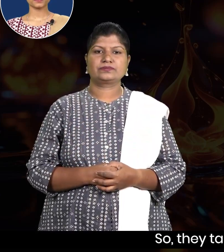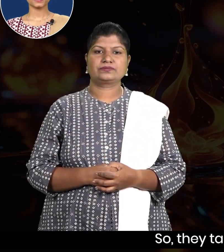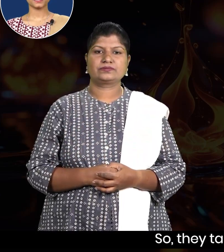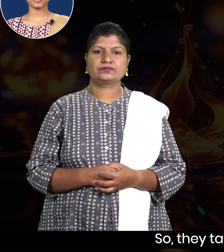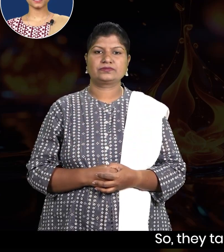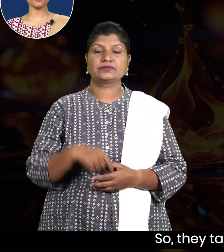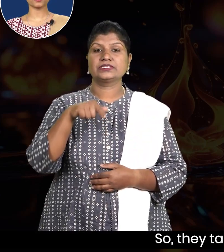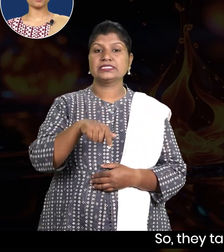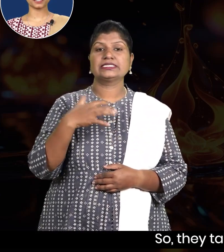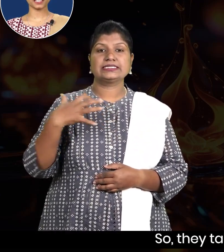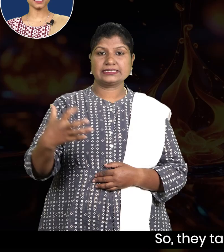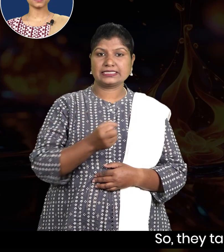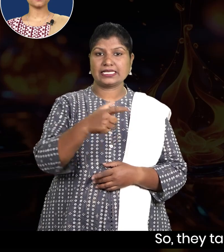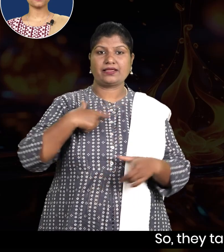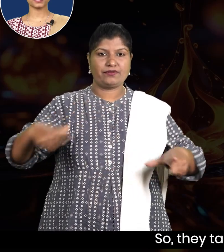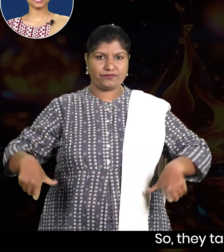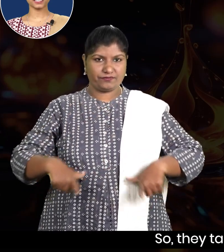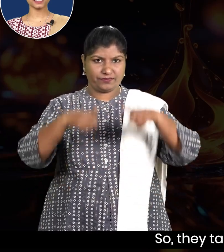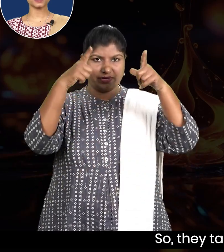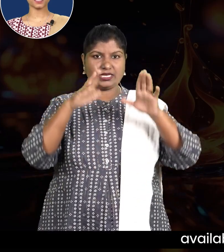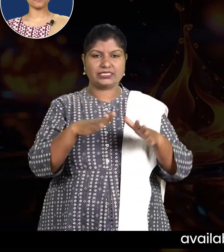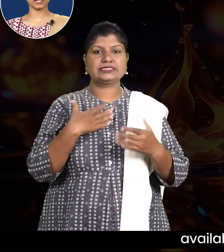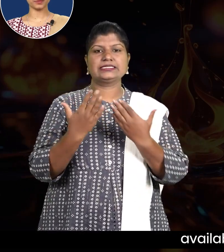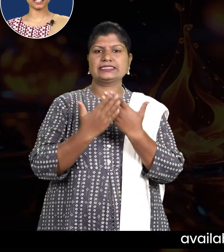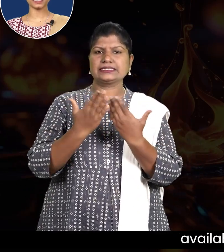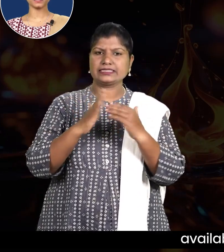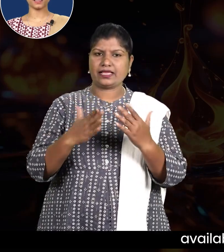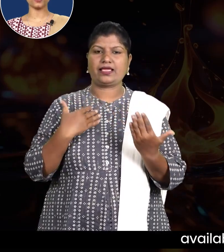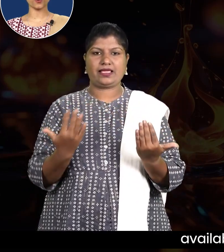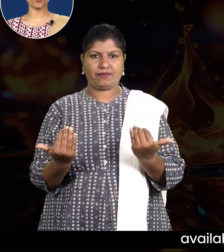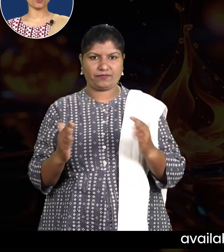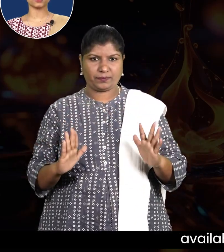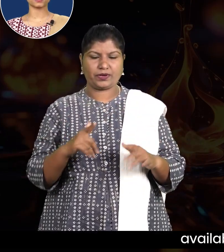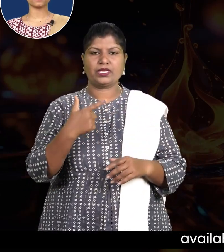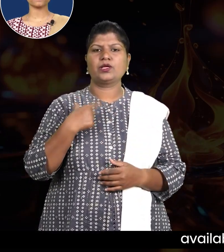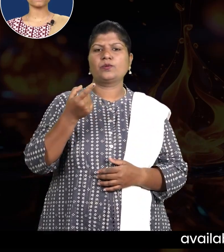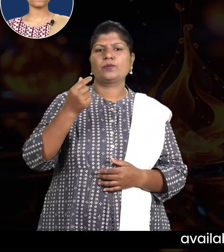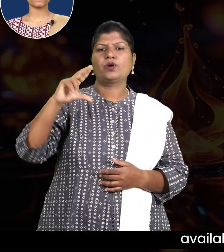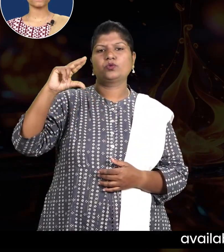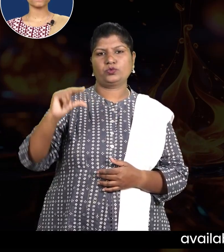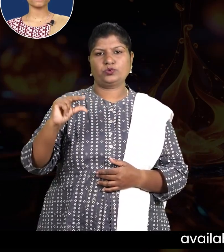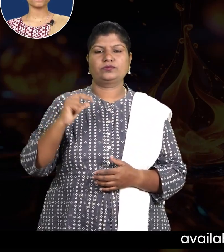So, they take it from tree for easy availability and low cost.